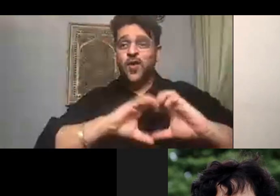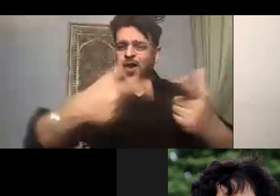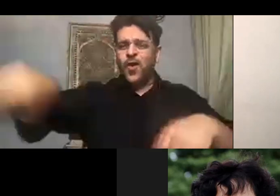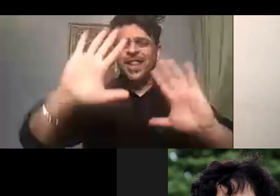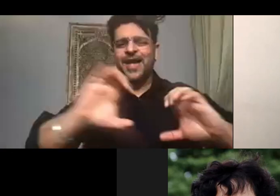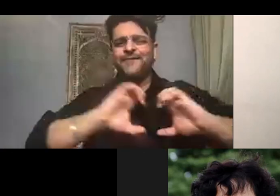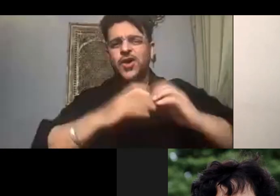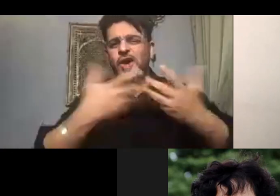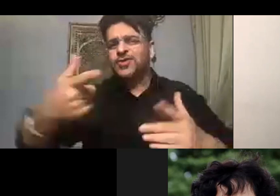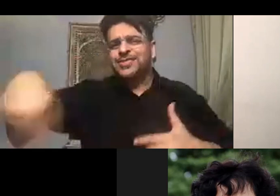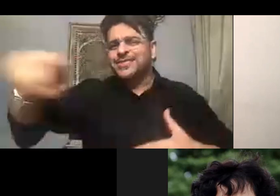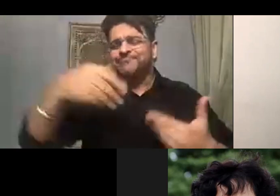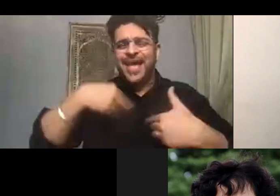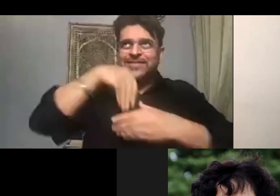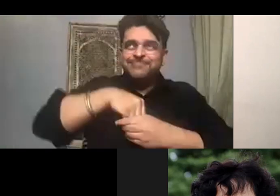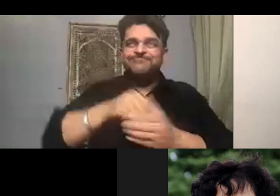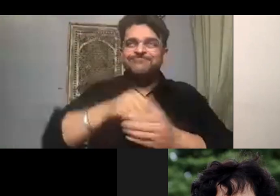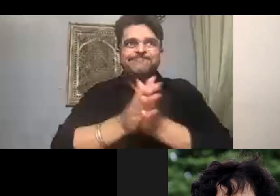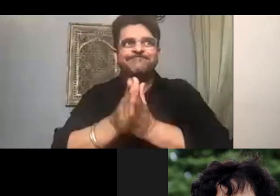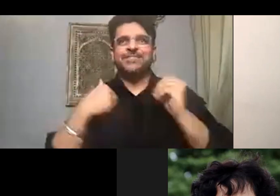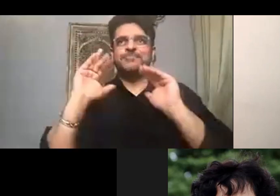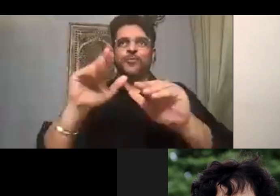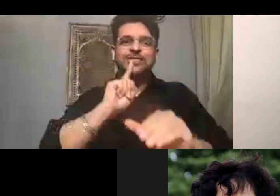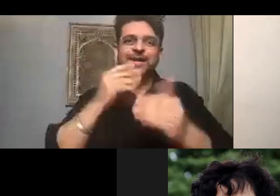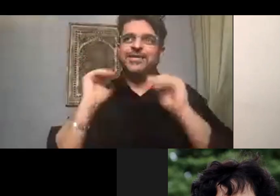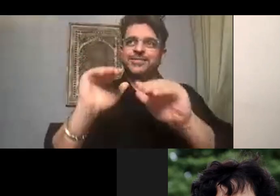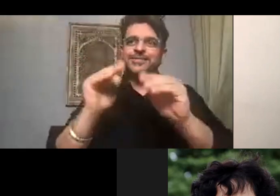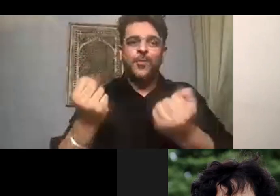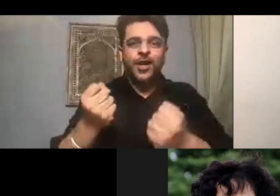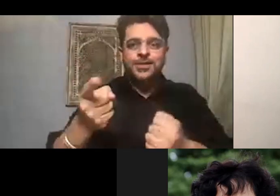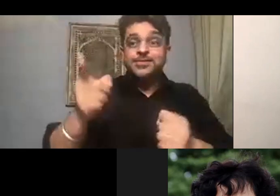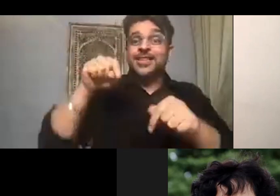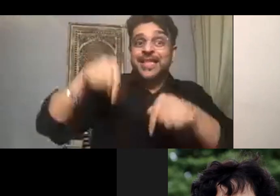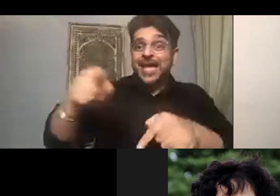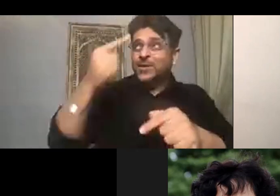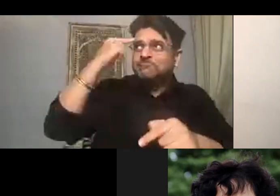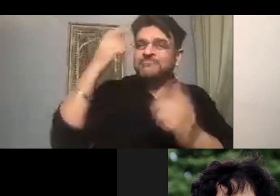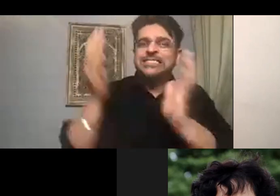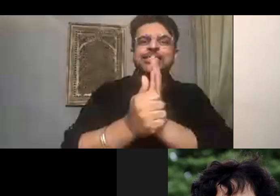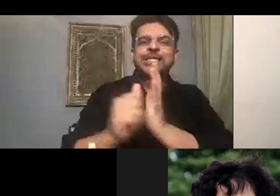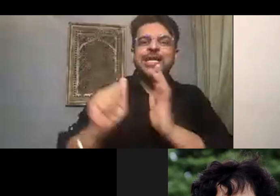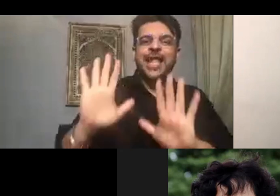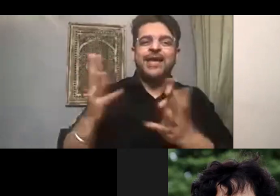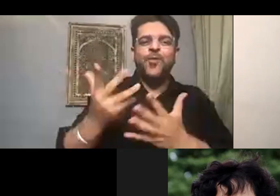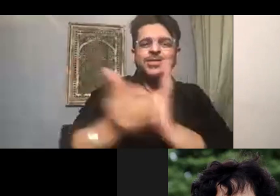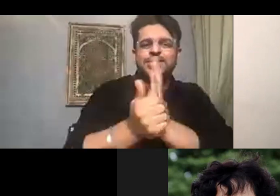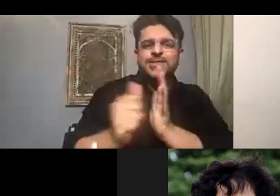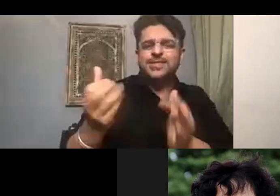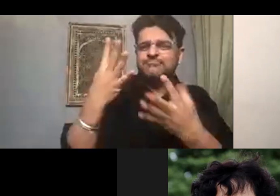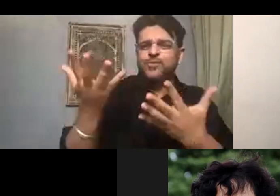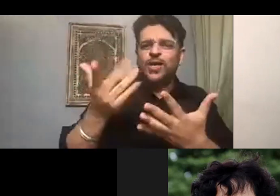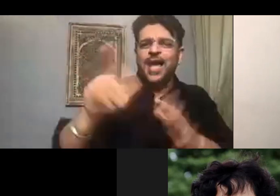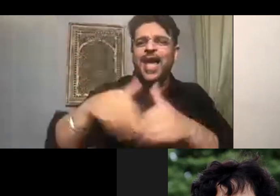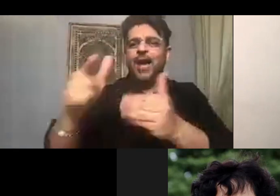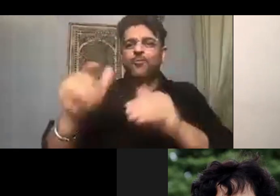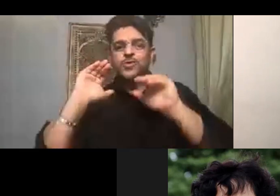I already tell you, you all have the heart. You all have the heart. You are all motivated. You want to support the deaf. And now is the time you can realize